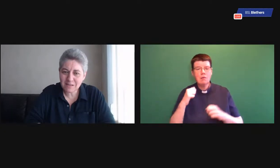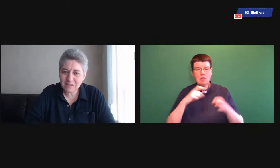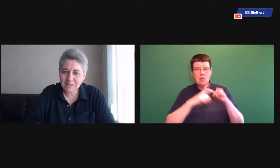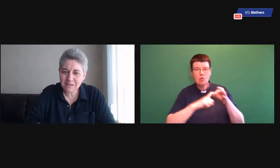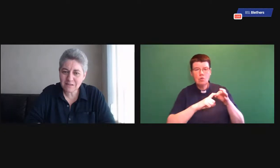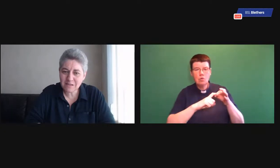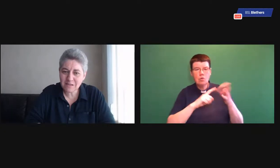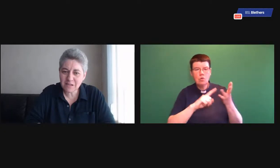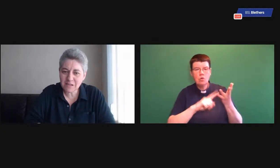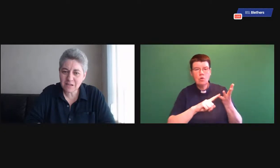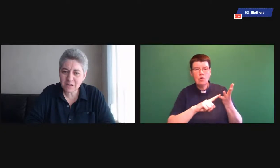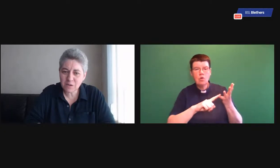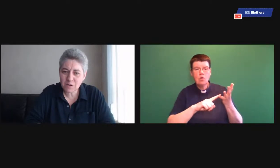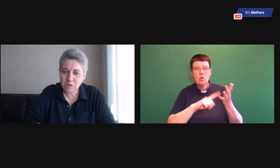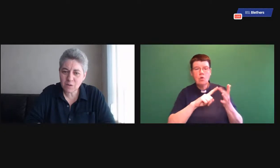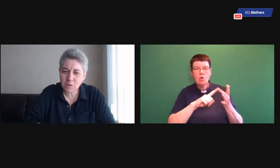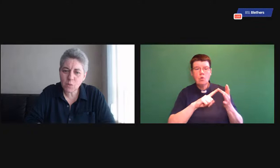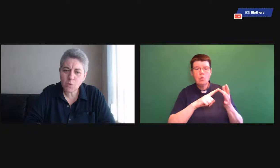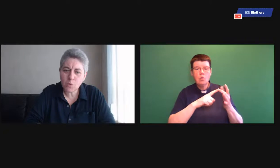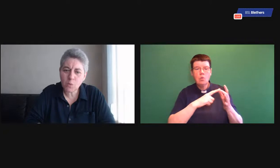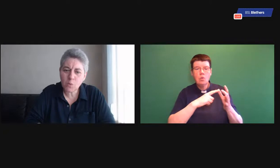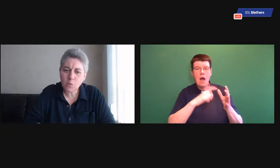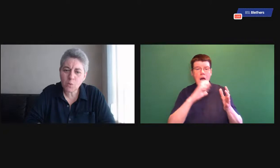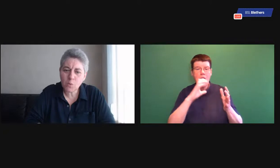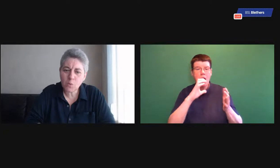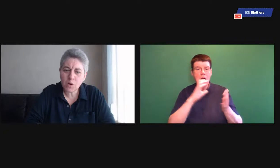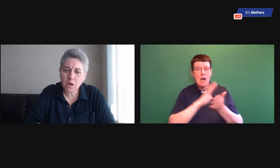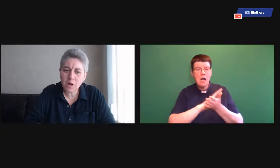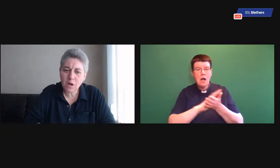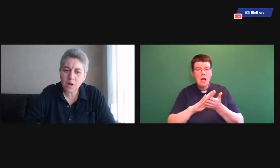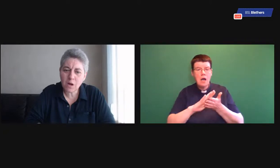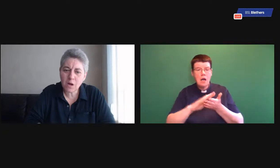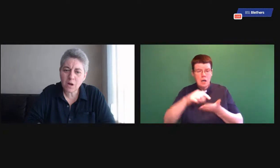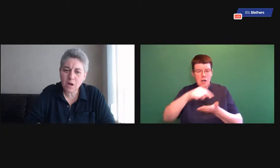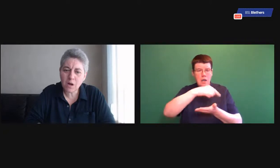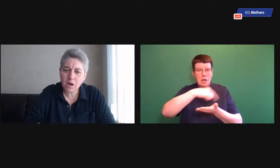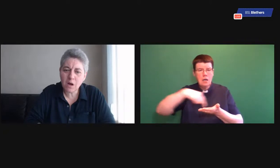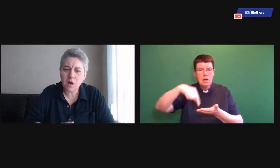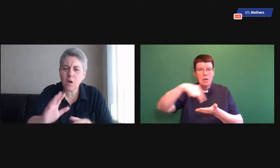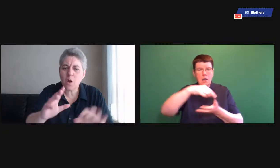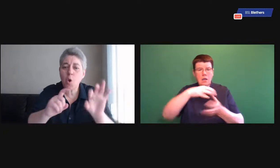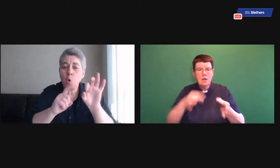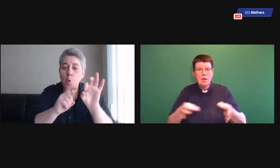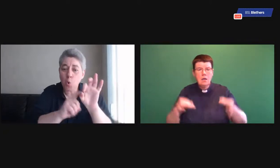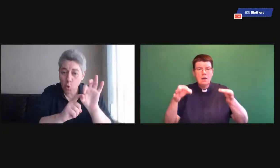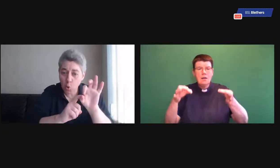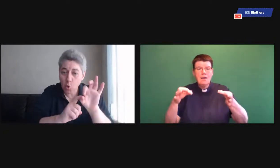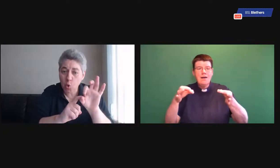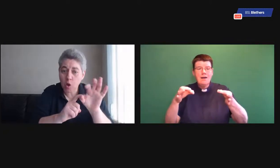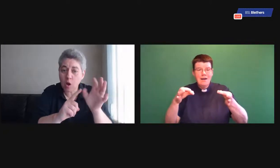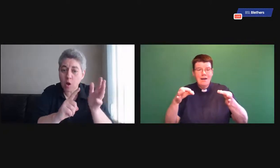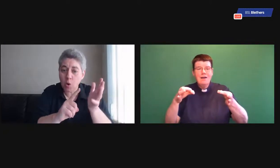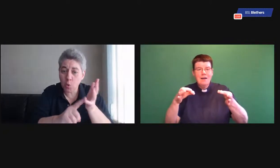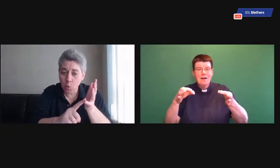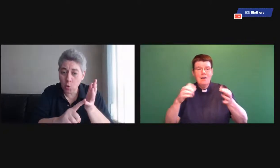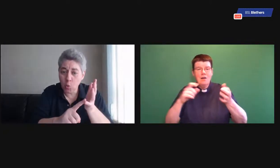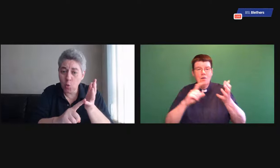And we use quake, a Scottish quake. It's a silver